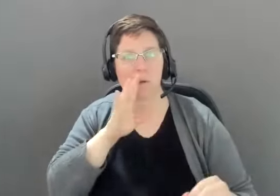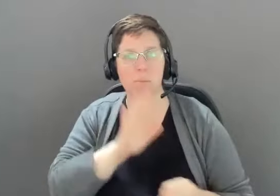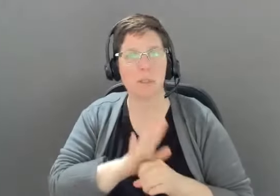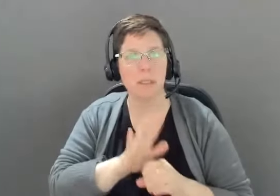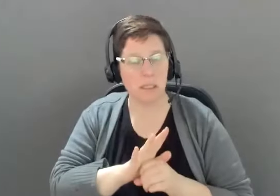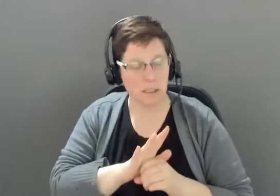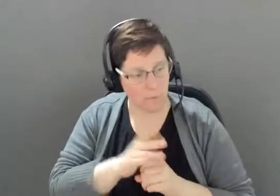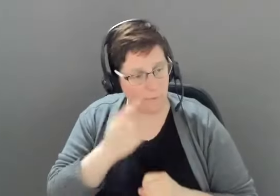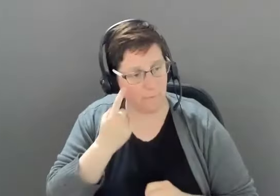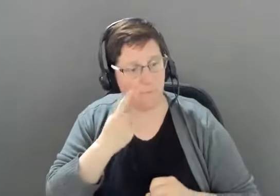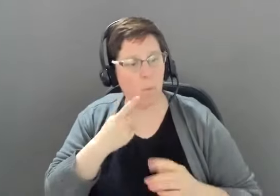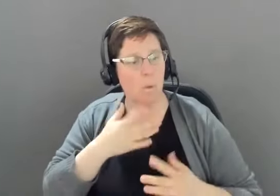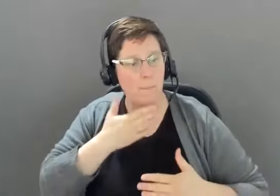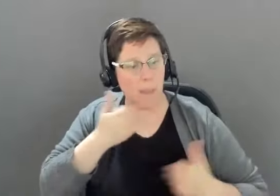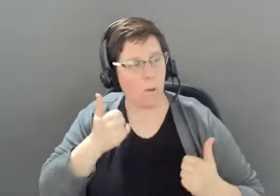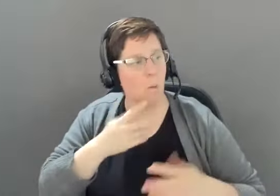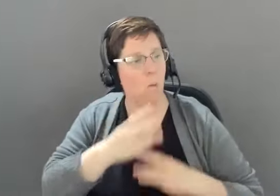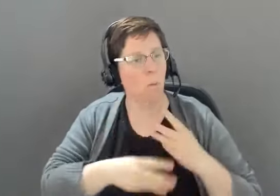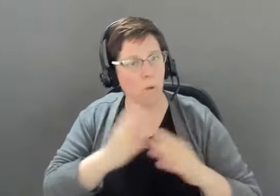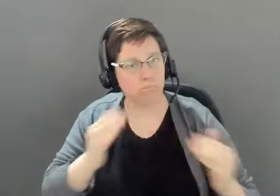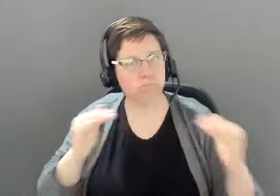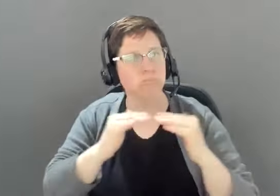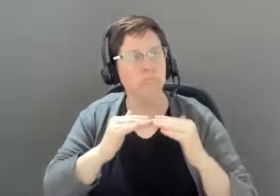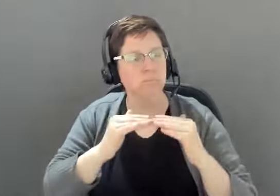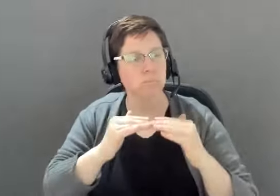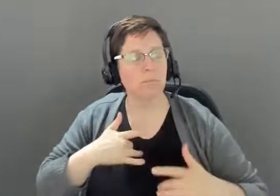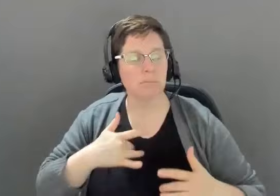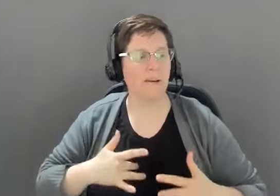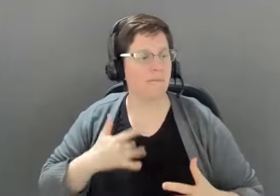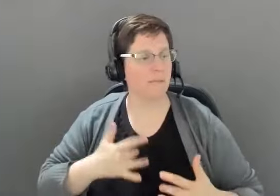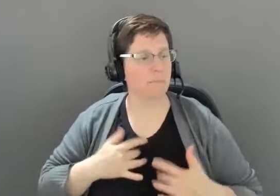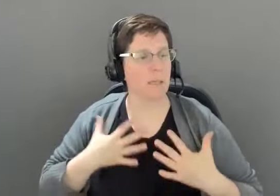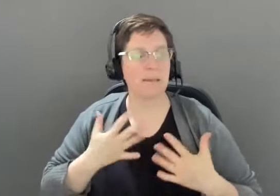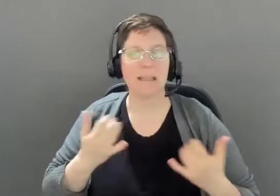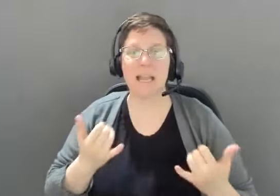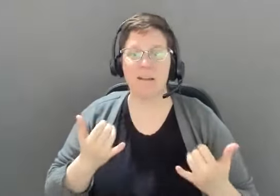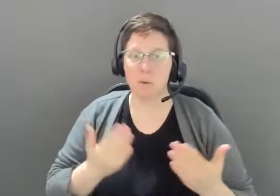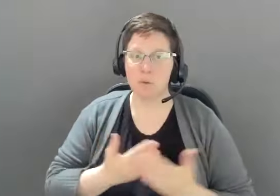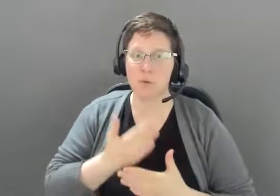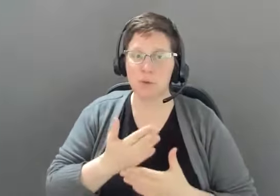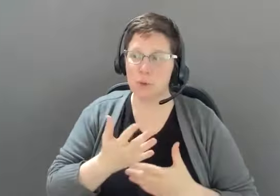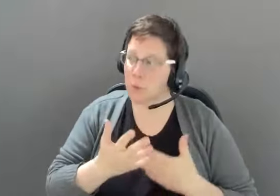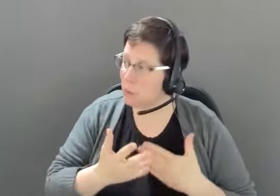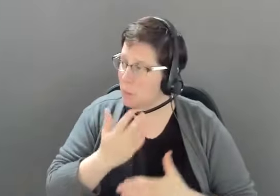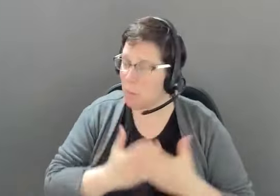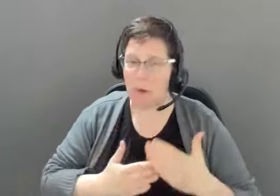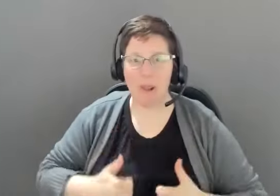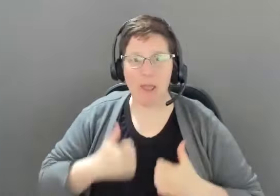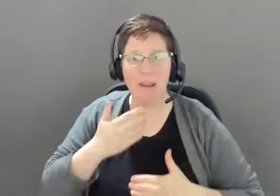truly inspiring. As we are all transitioning into new chapters of our lives, know that our work has made a